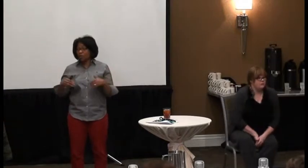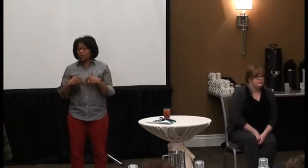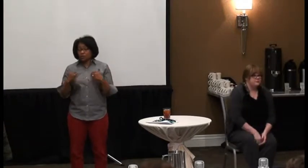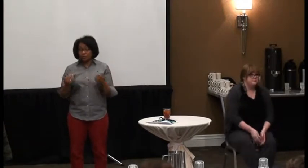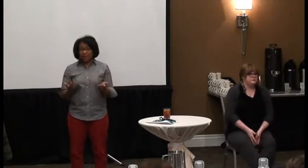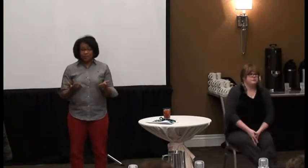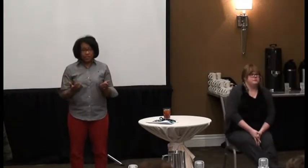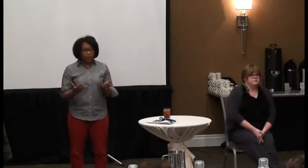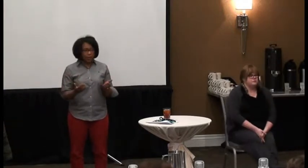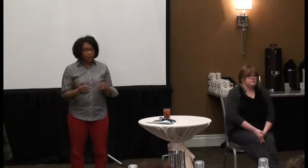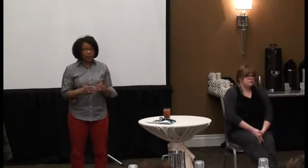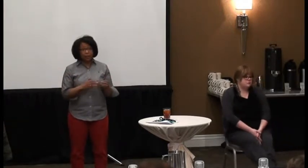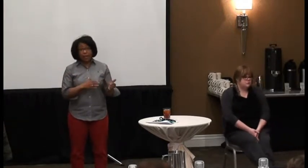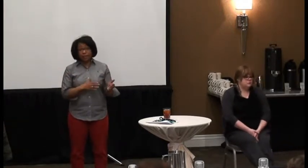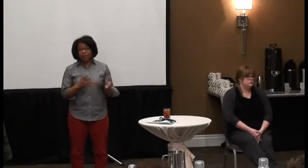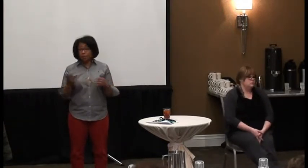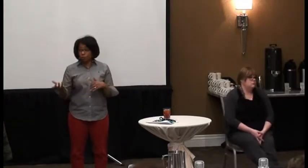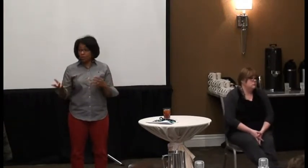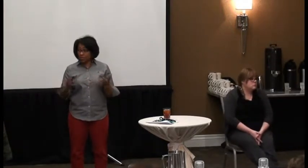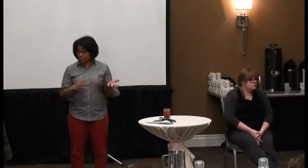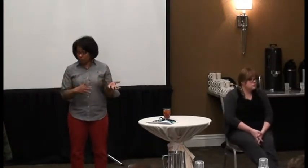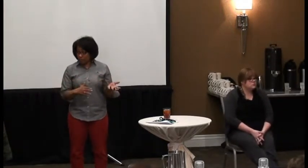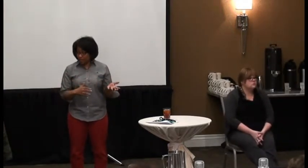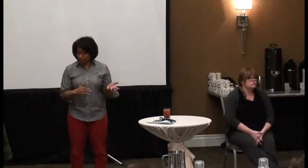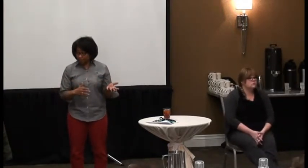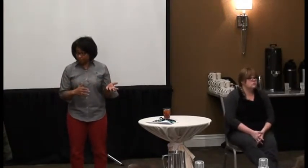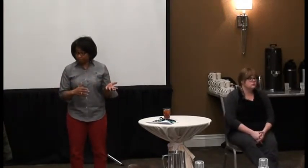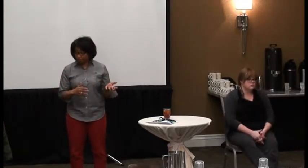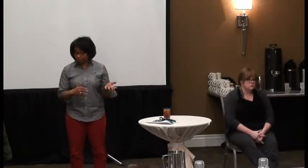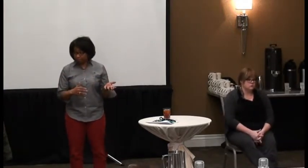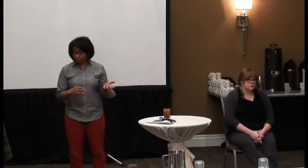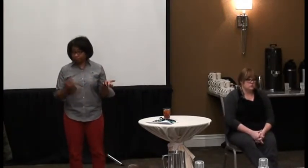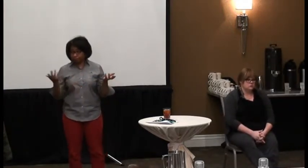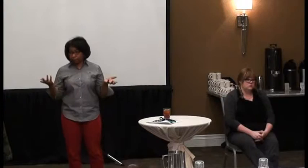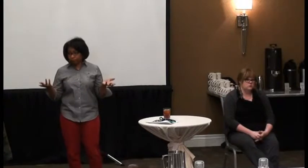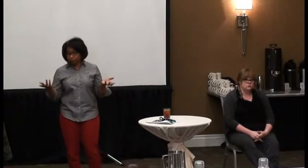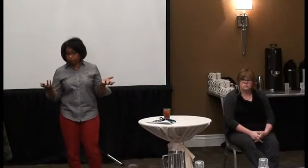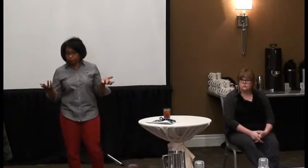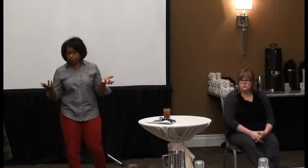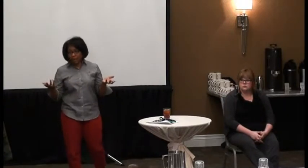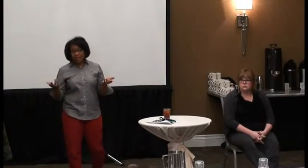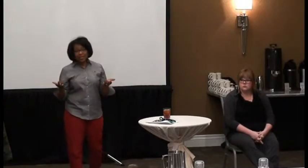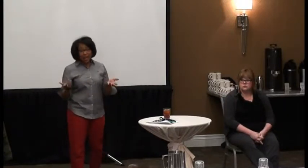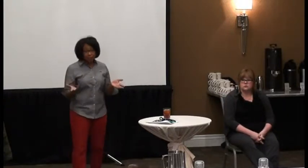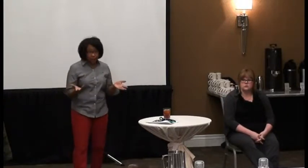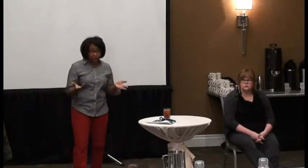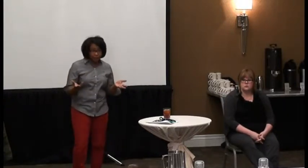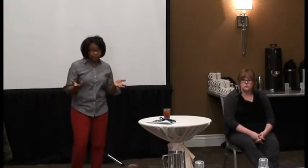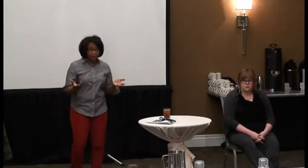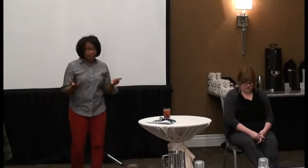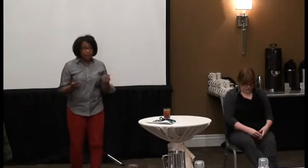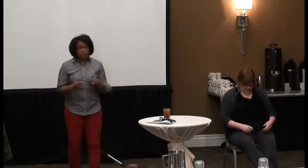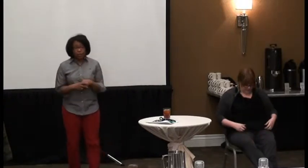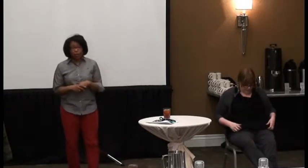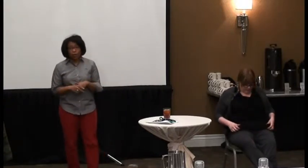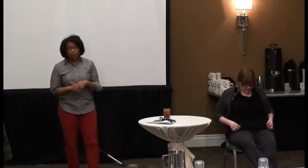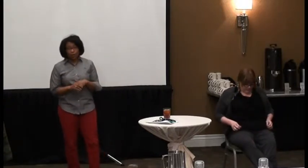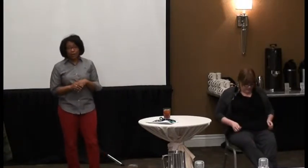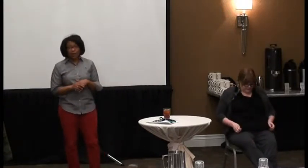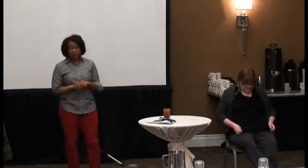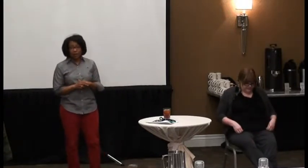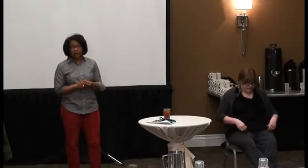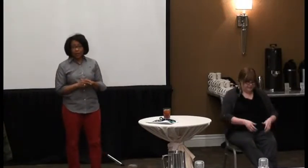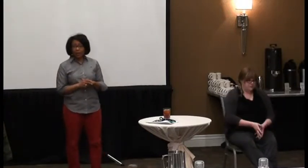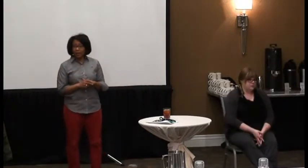therapeutic level. So you're actually talking about maybe 4 to 6 weeks. That's a long Time frame.